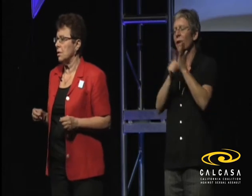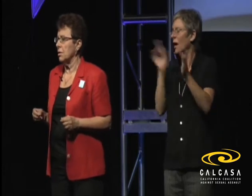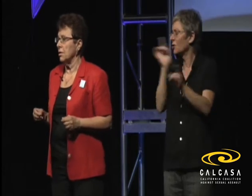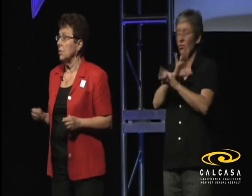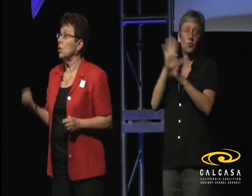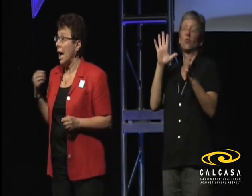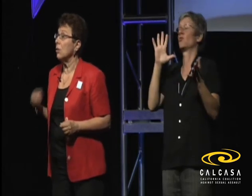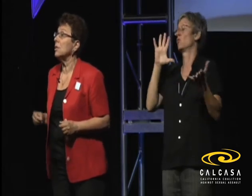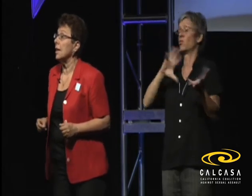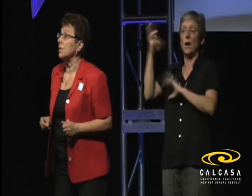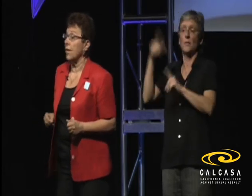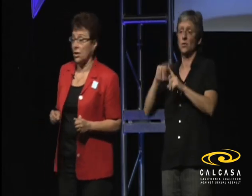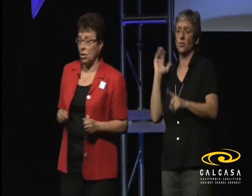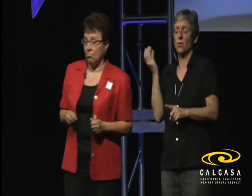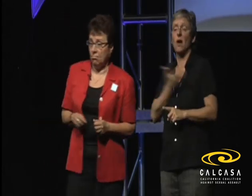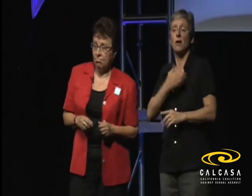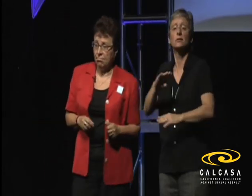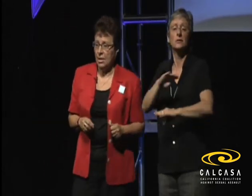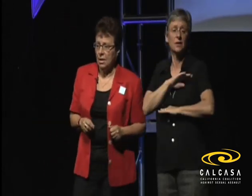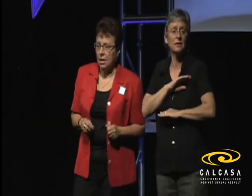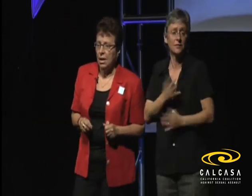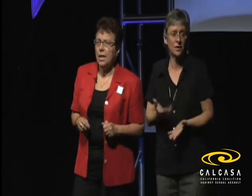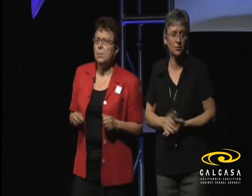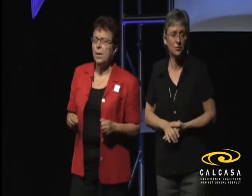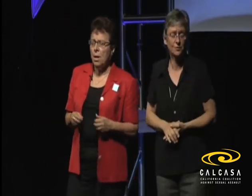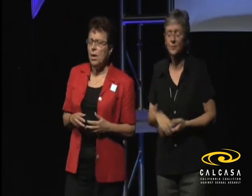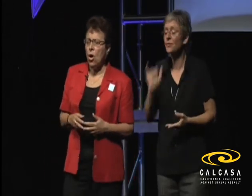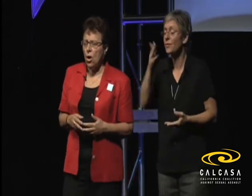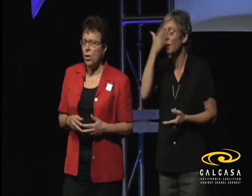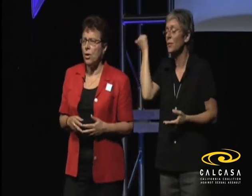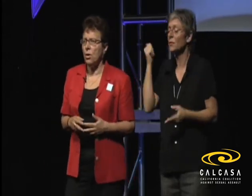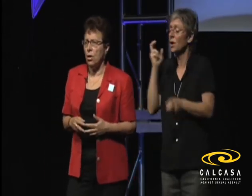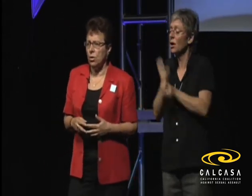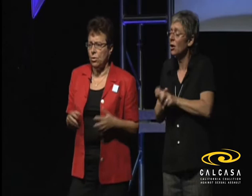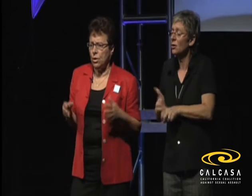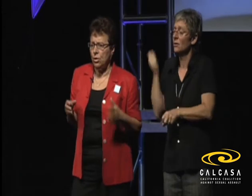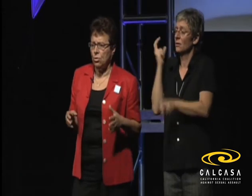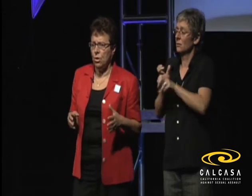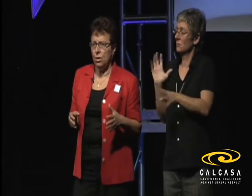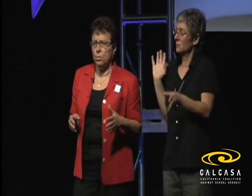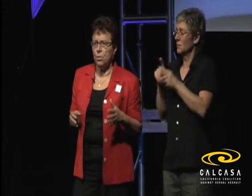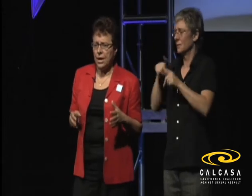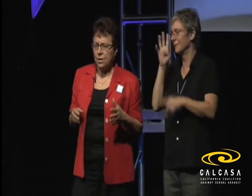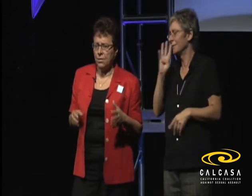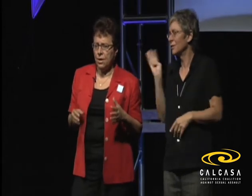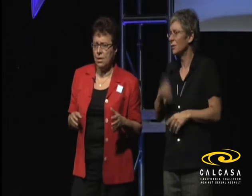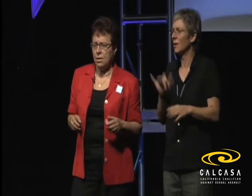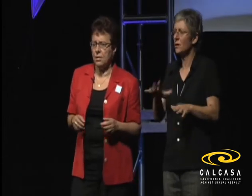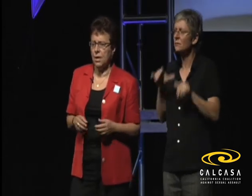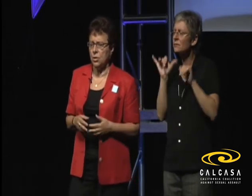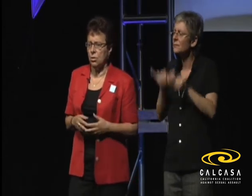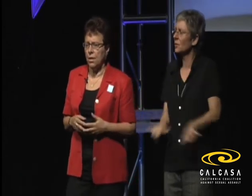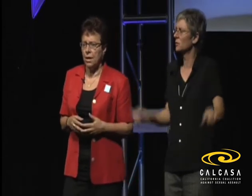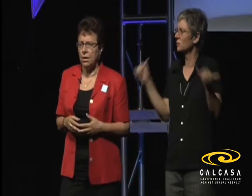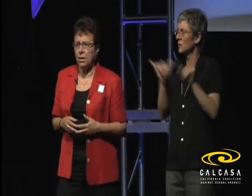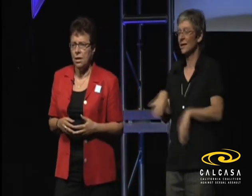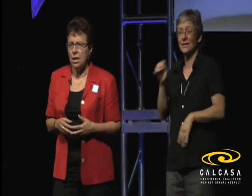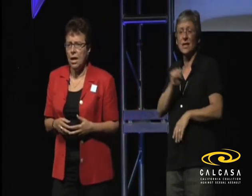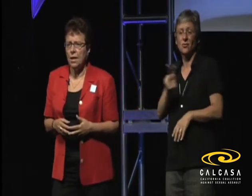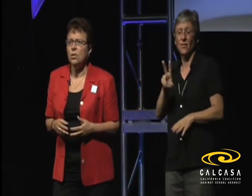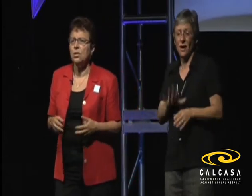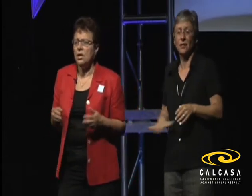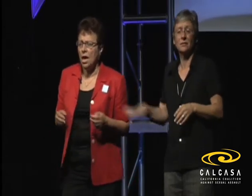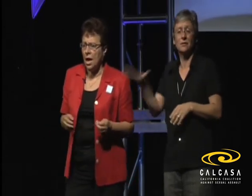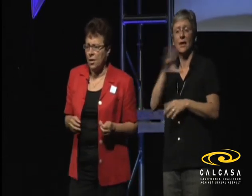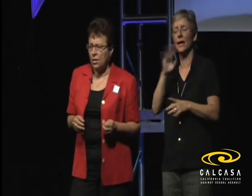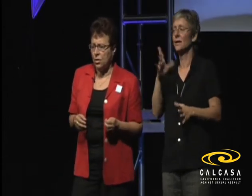traumas to our satisfaction. It is becoming harder and harder to ignore the pervasiveness of sexual violence